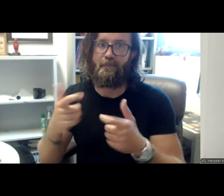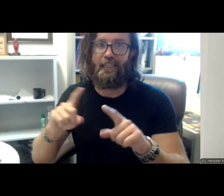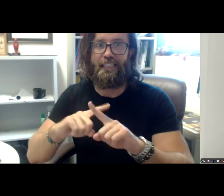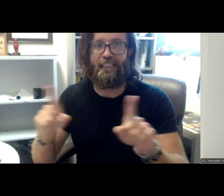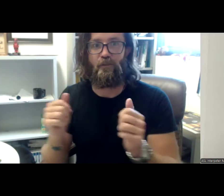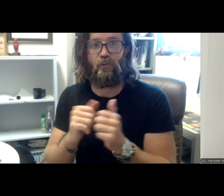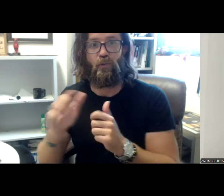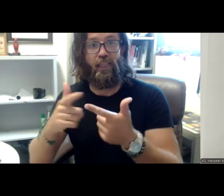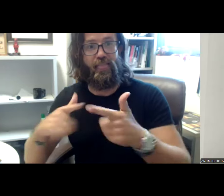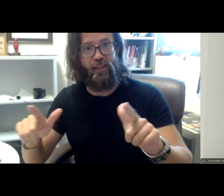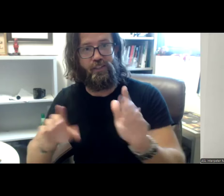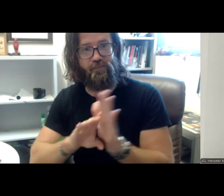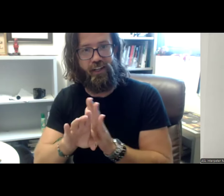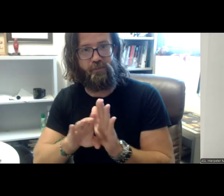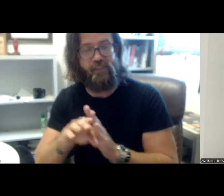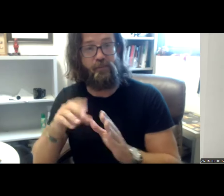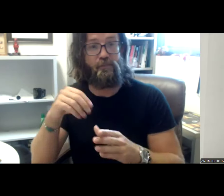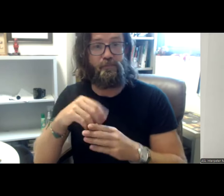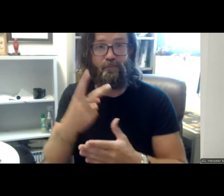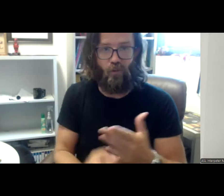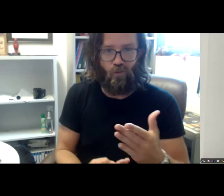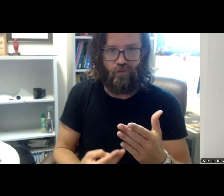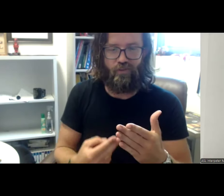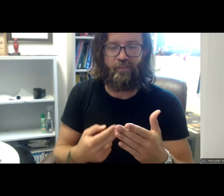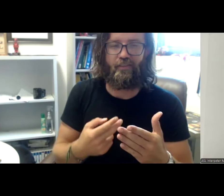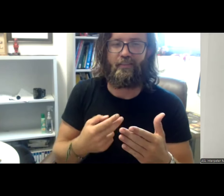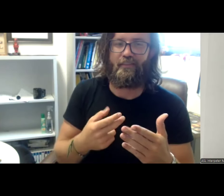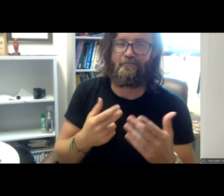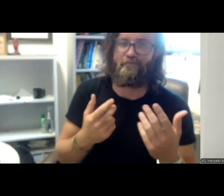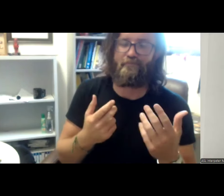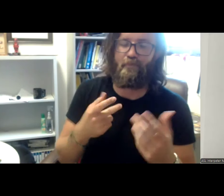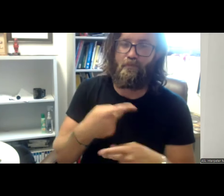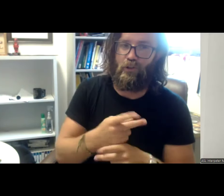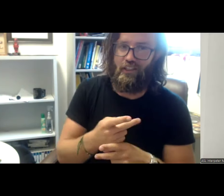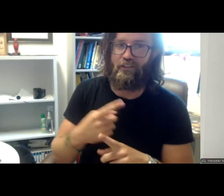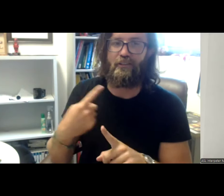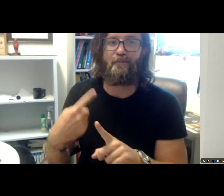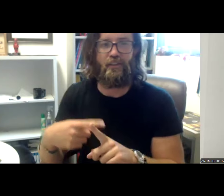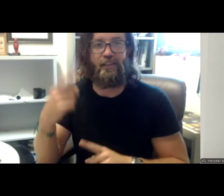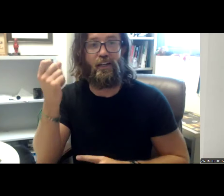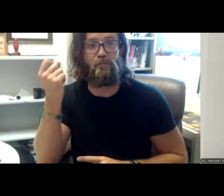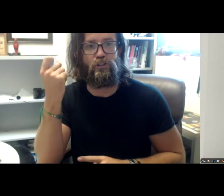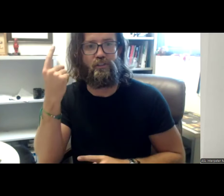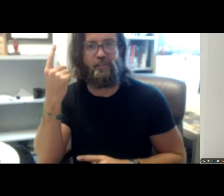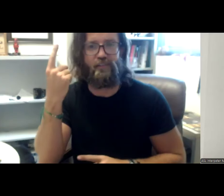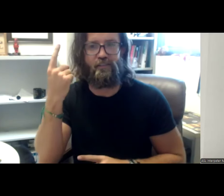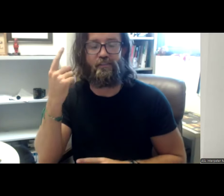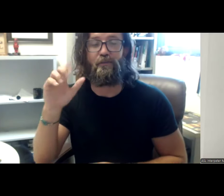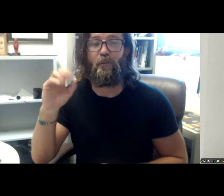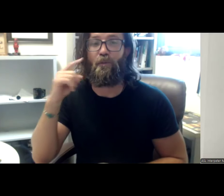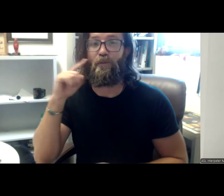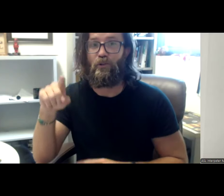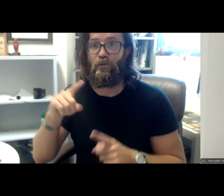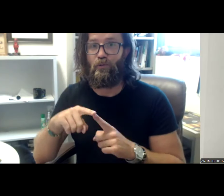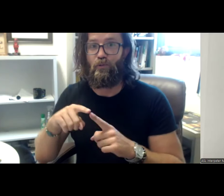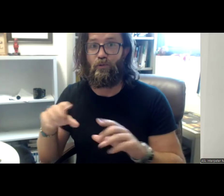well as peer-to-peer. So I think it will be making a big difference in language development with your production and